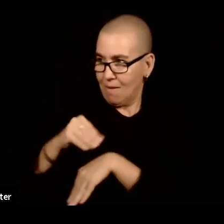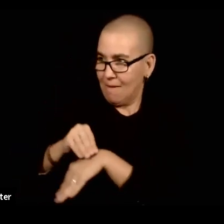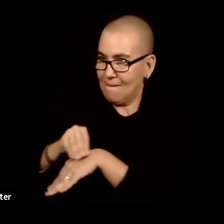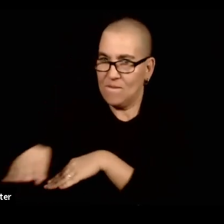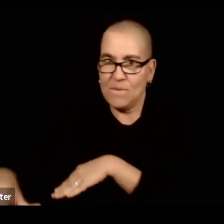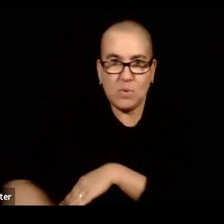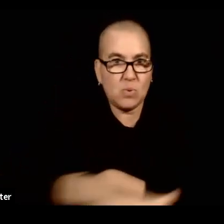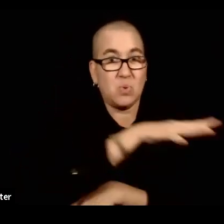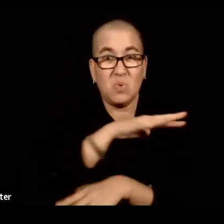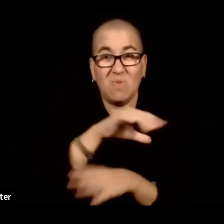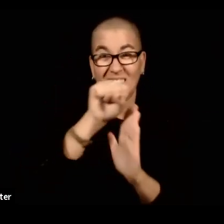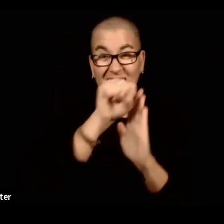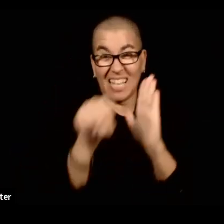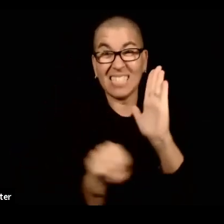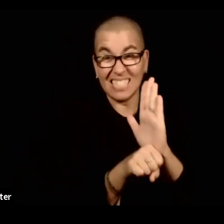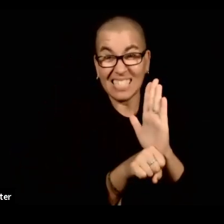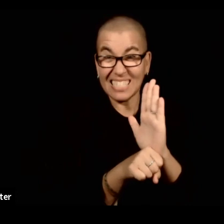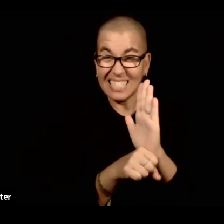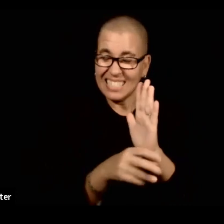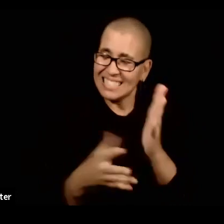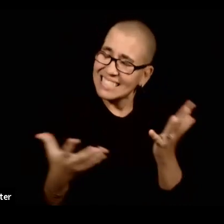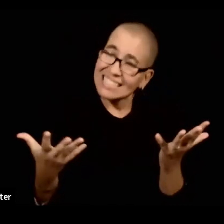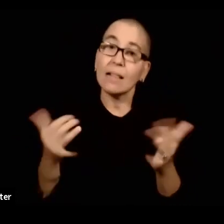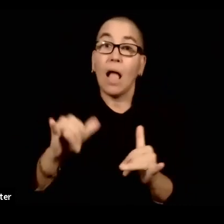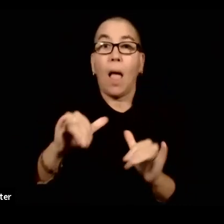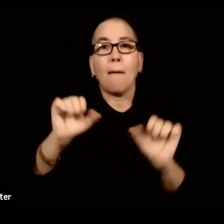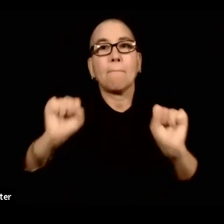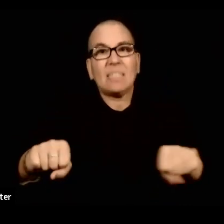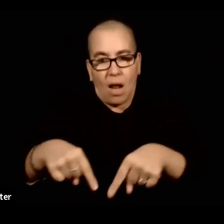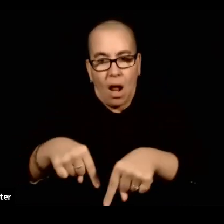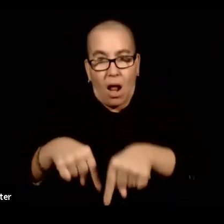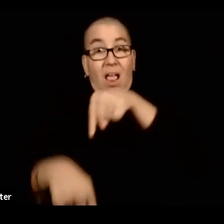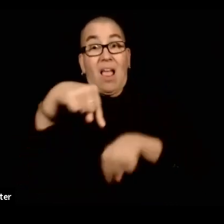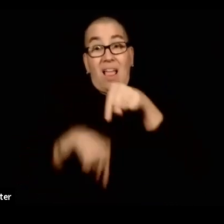reach. With that, I'll turn it over to Chris Erzman for some comments.